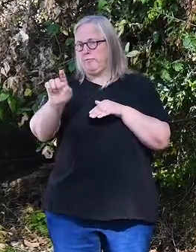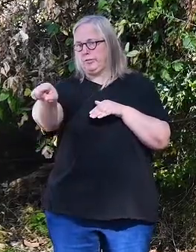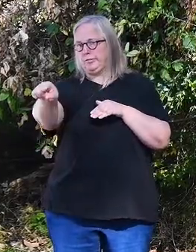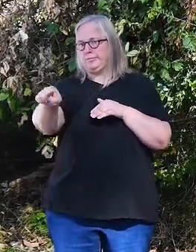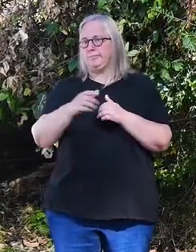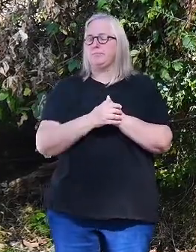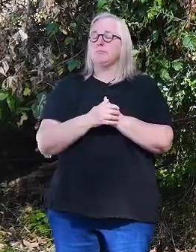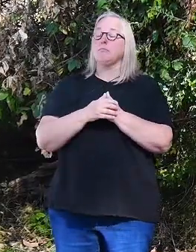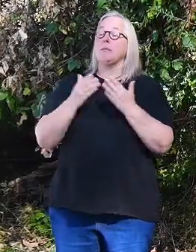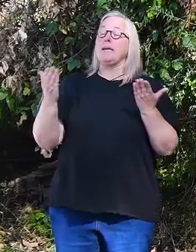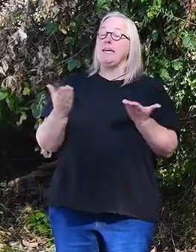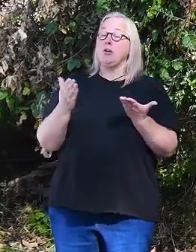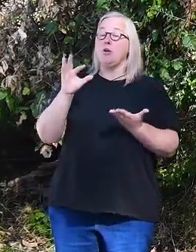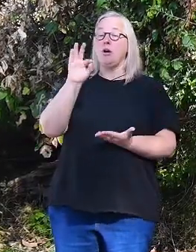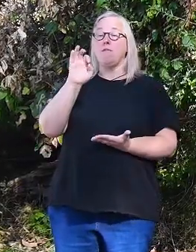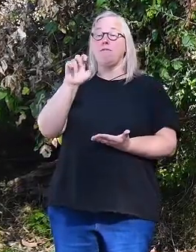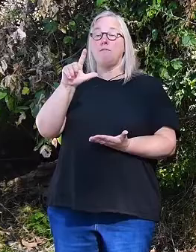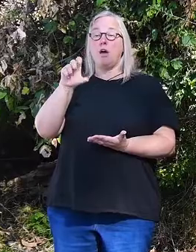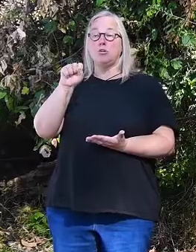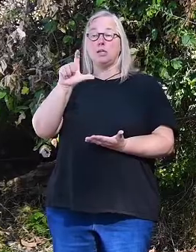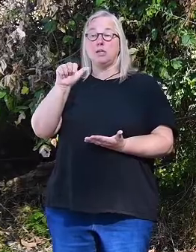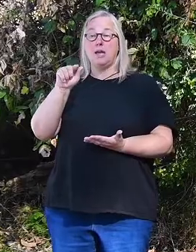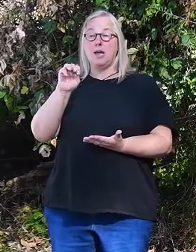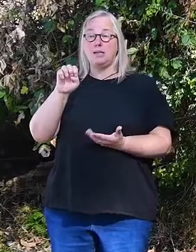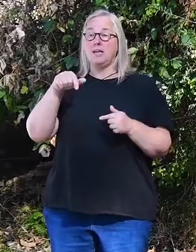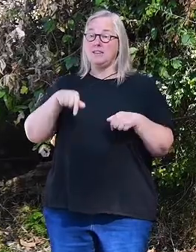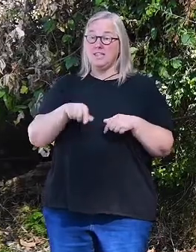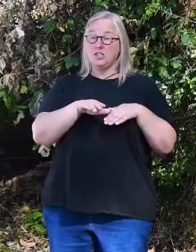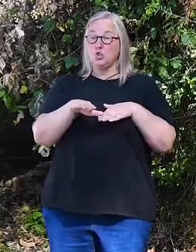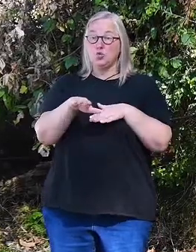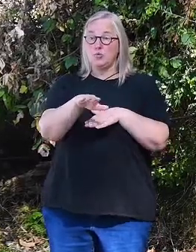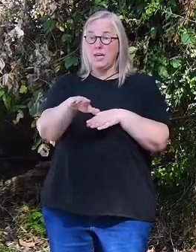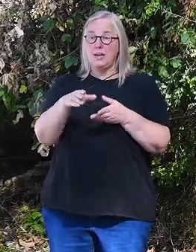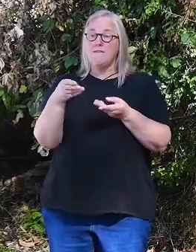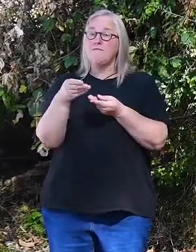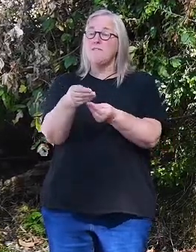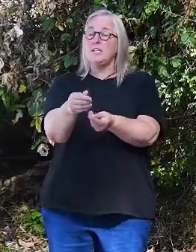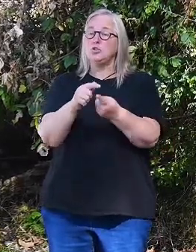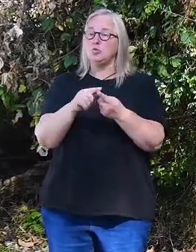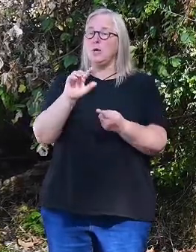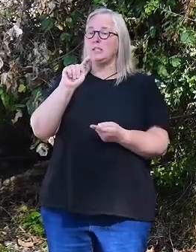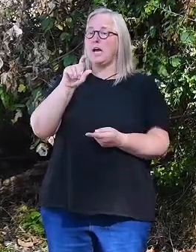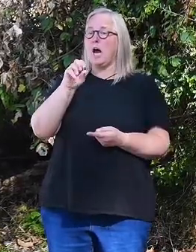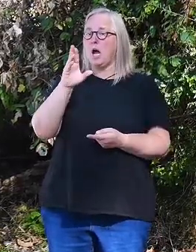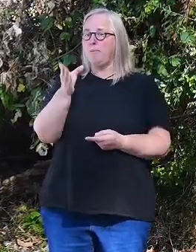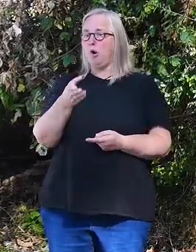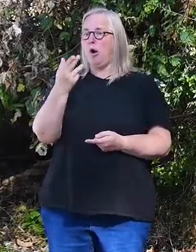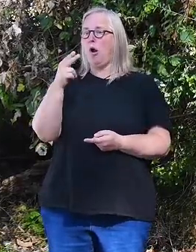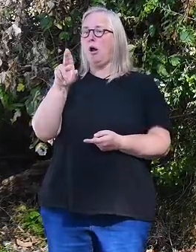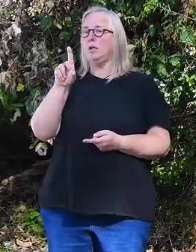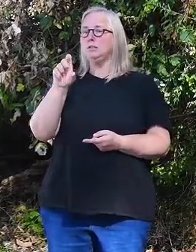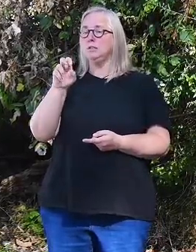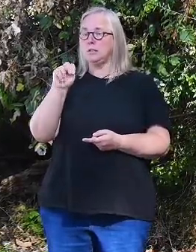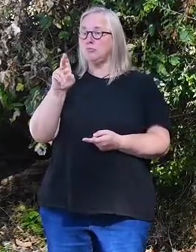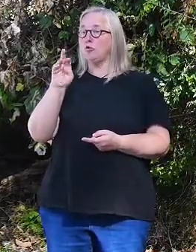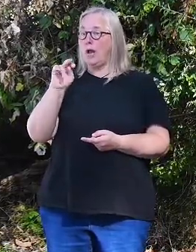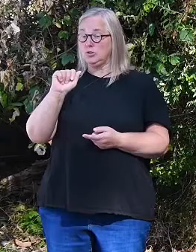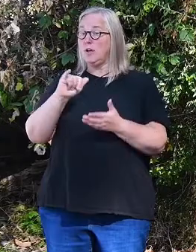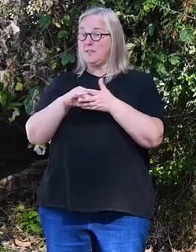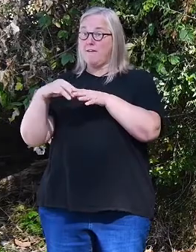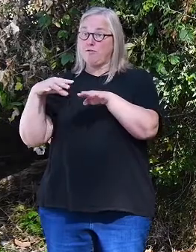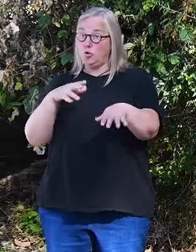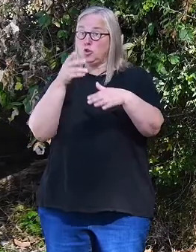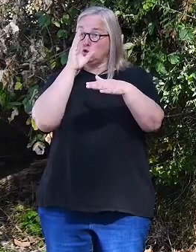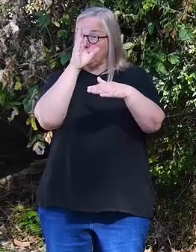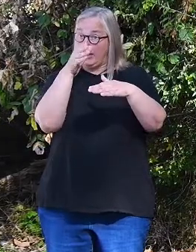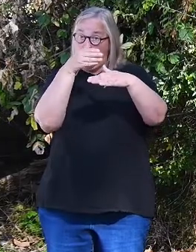Here at Fells Lane, this stream feeds into the Tiber-Hudson branch that flows directly under Main